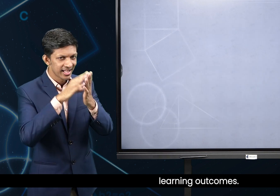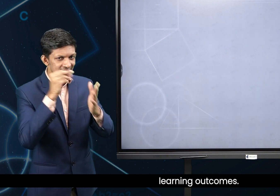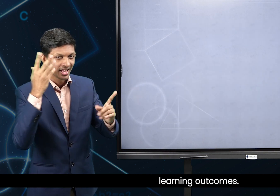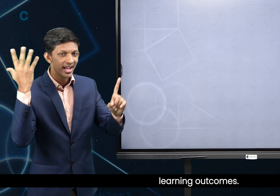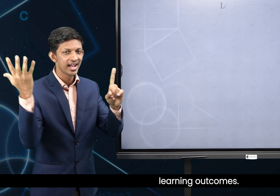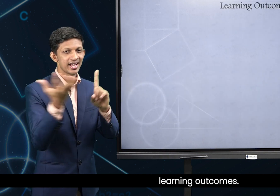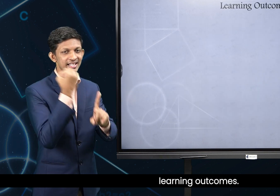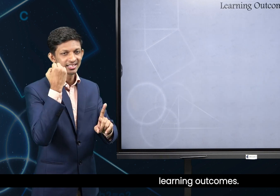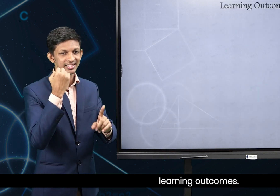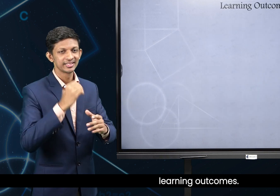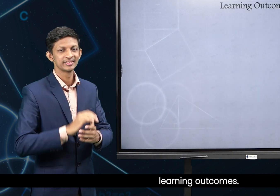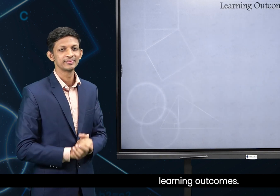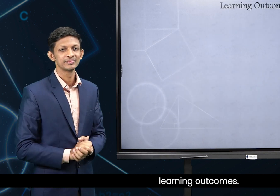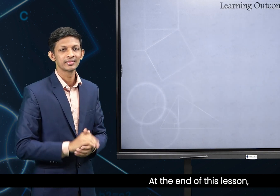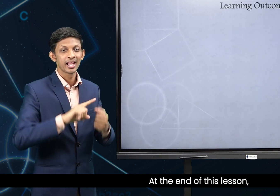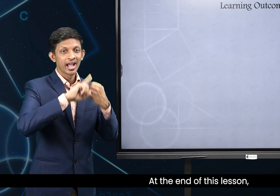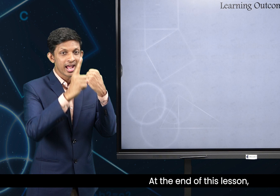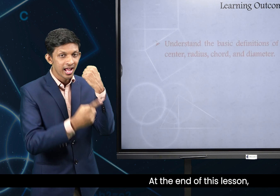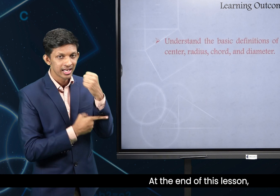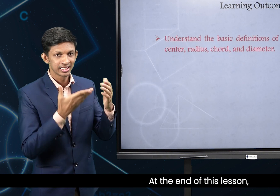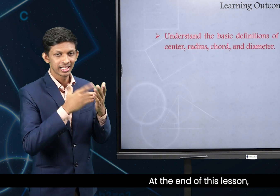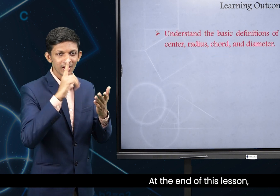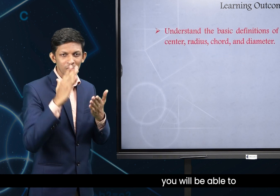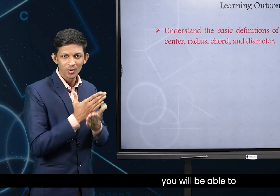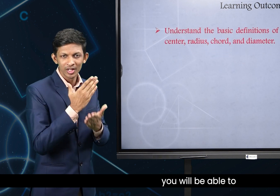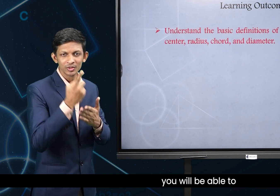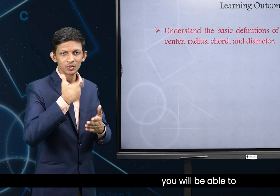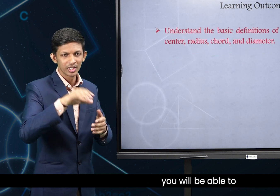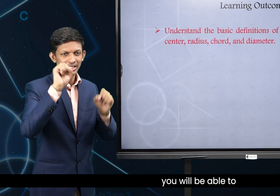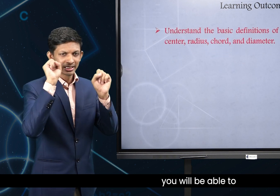Learning outcomes. At the end of this lesson, you will be able to